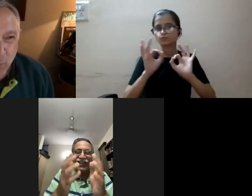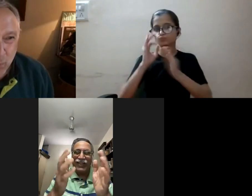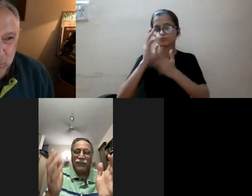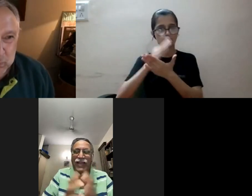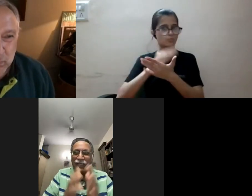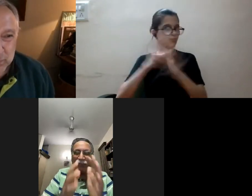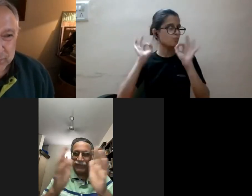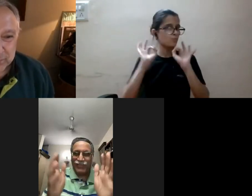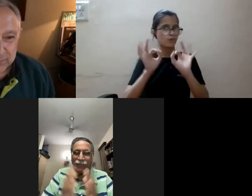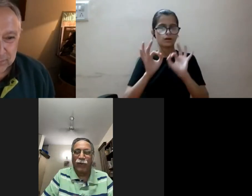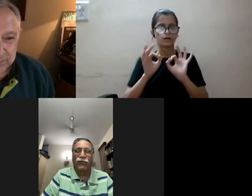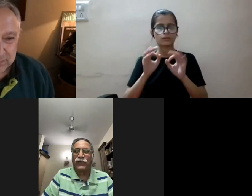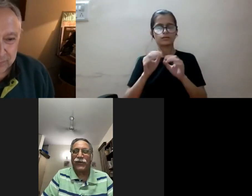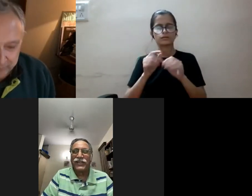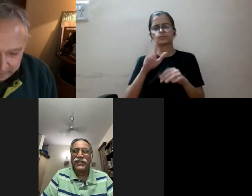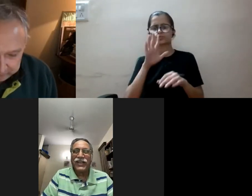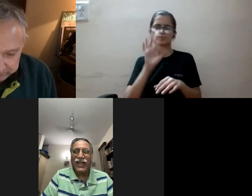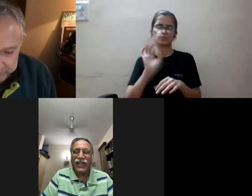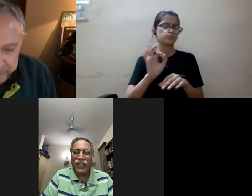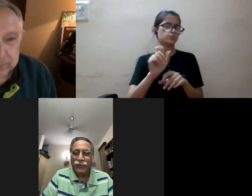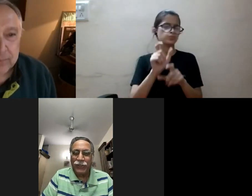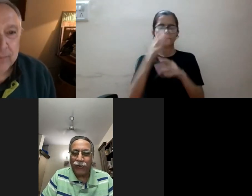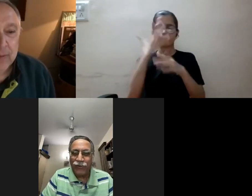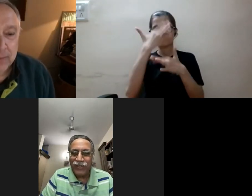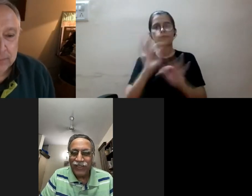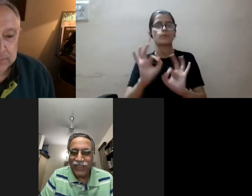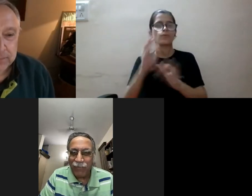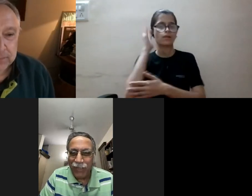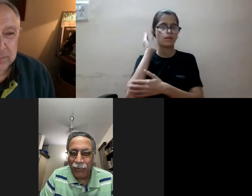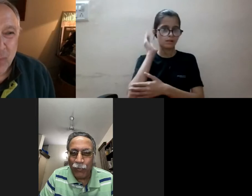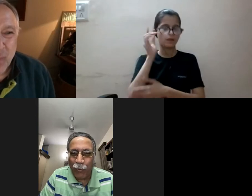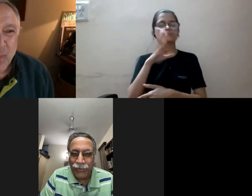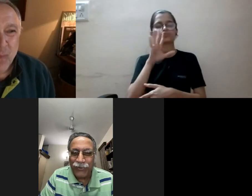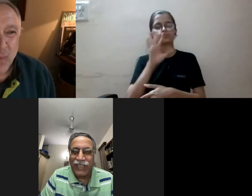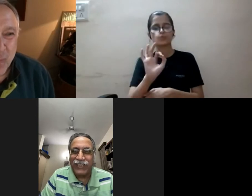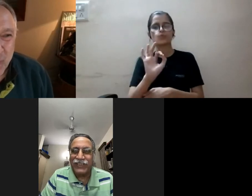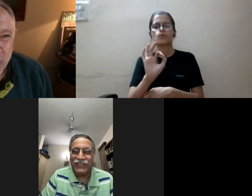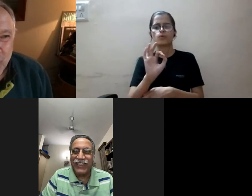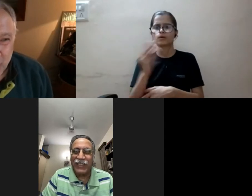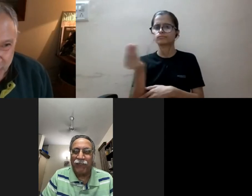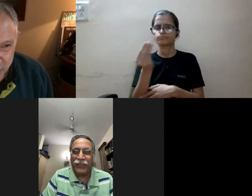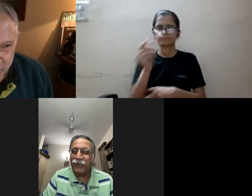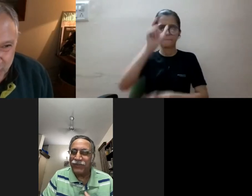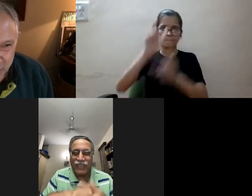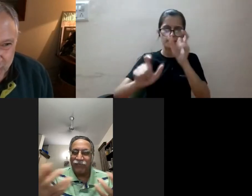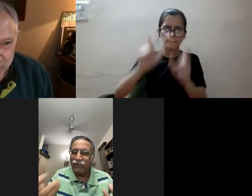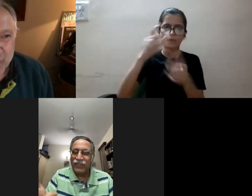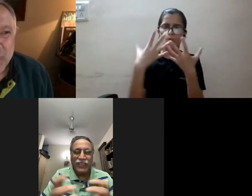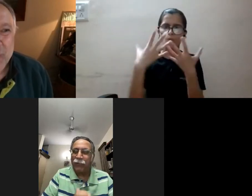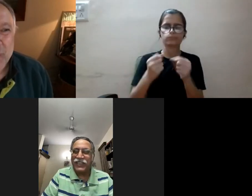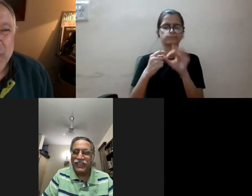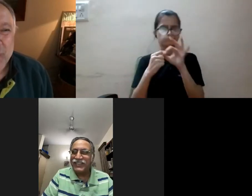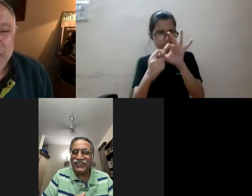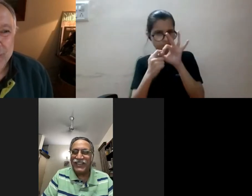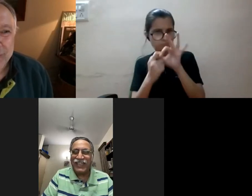It'll take a little unpacking, but it's really beautiful talk. And I'm sure there are people who want to take this things up with you, have